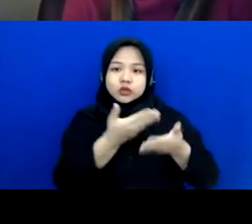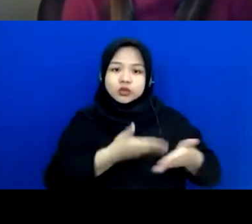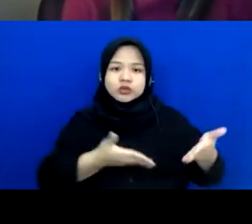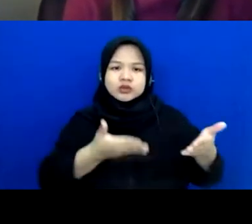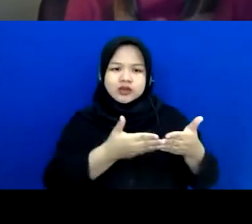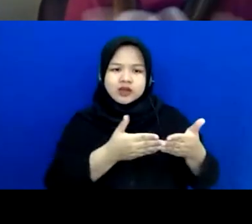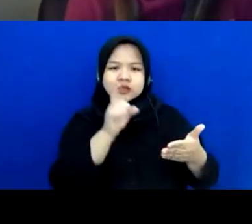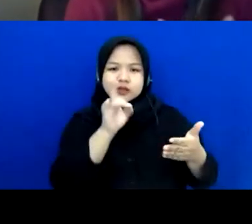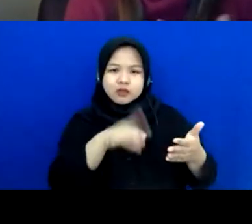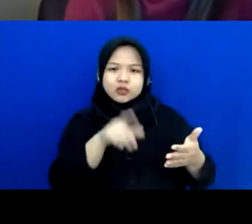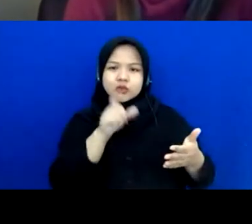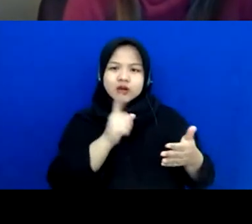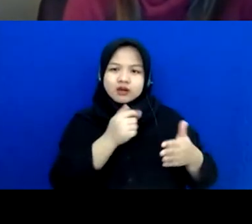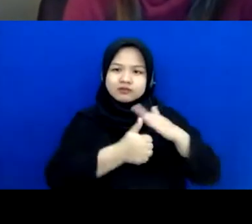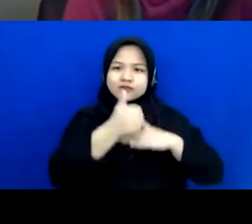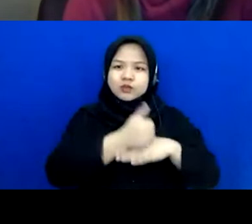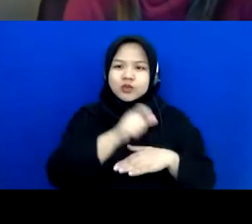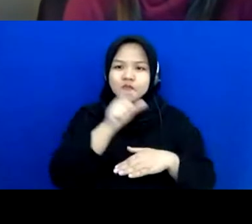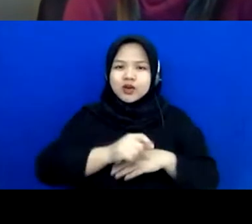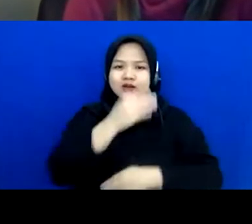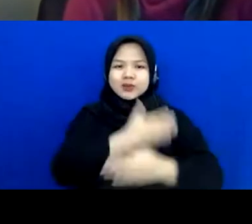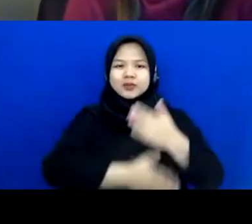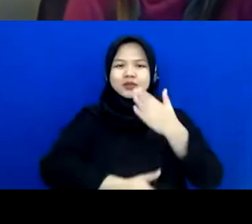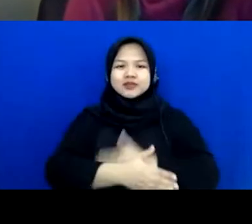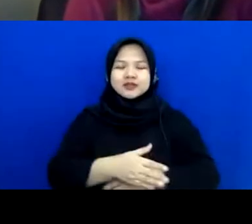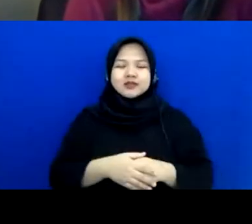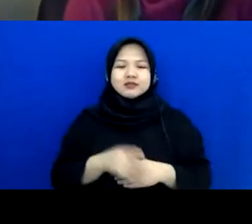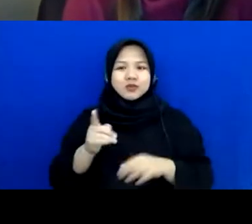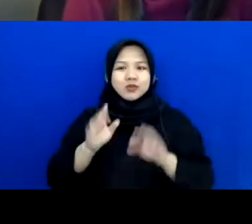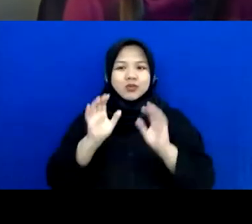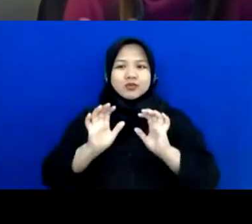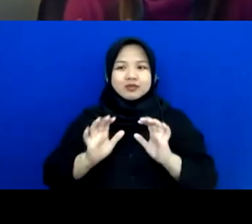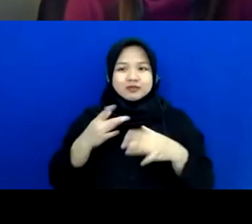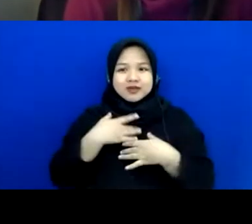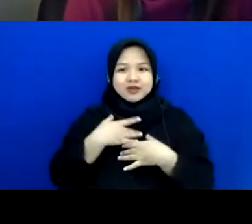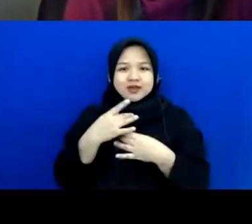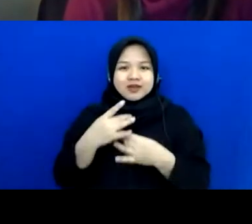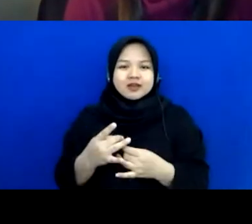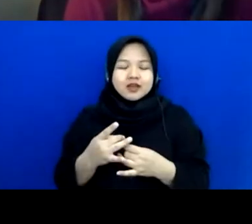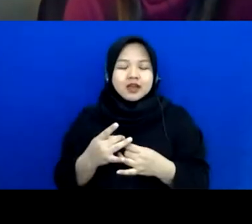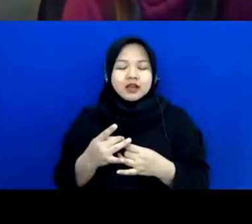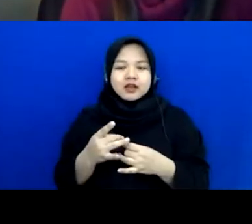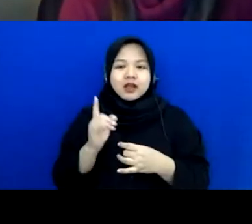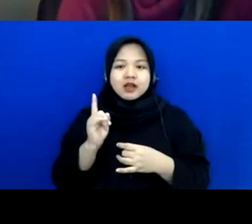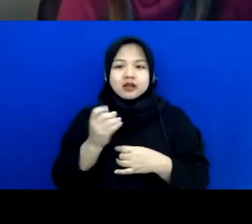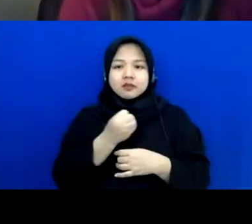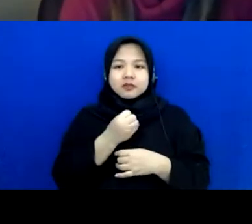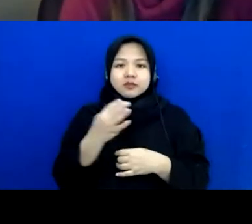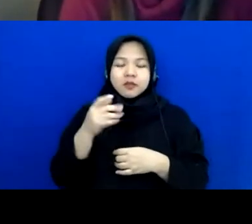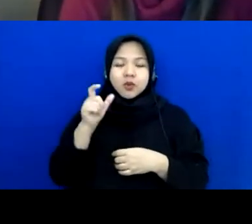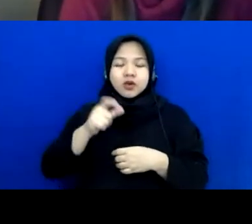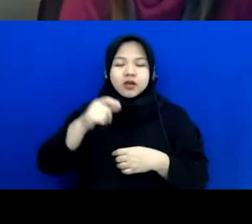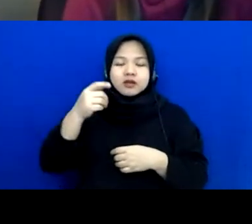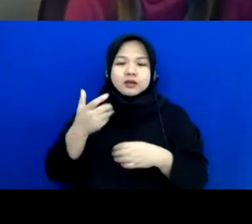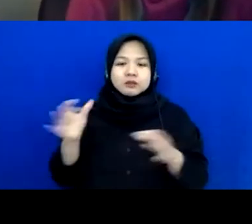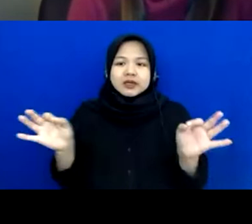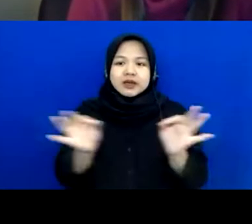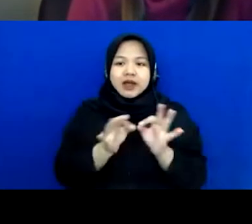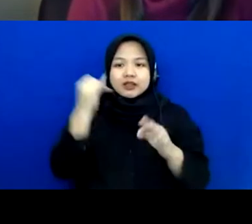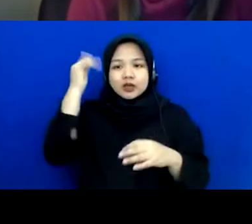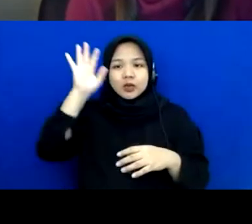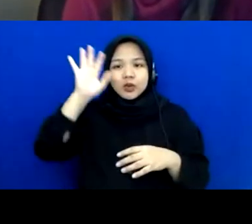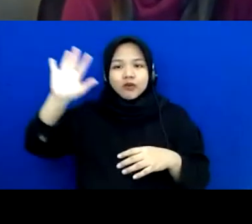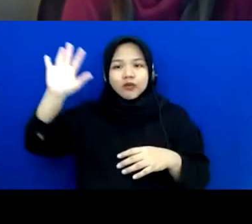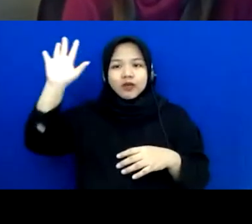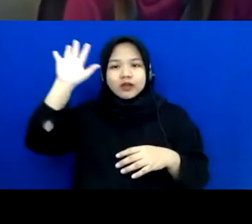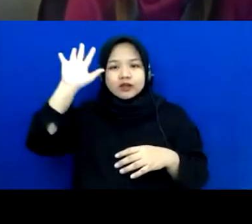disabilities. This is a very interesting trend in parts of the innovative approaches to